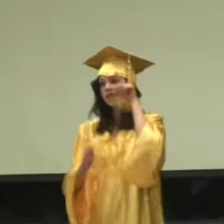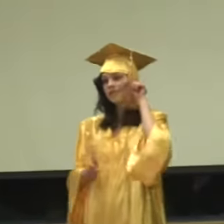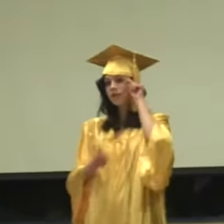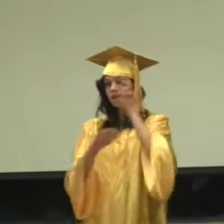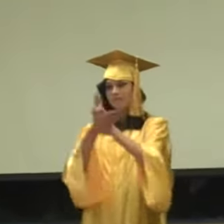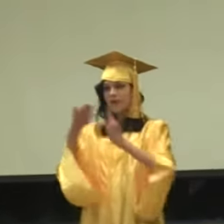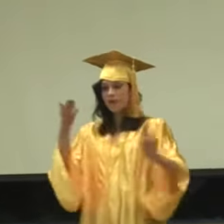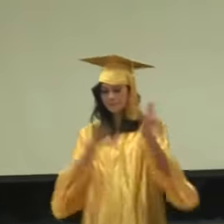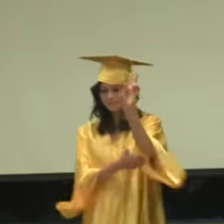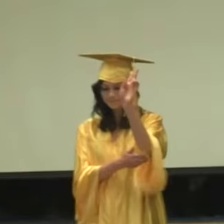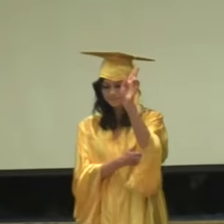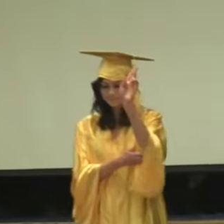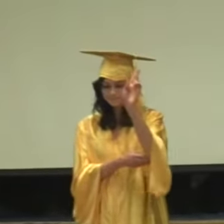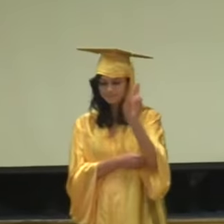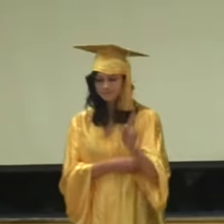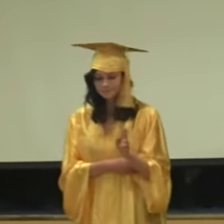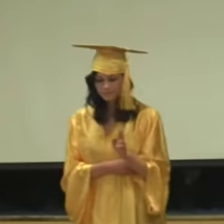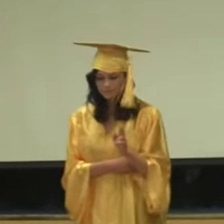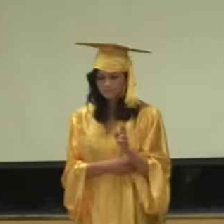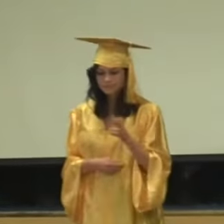And someday I want to go to Gallaudet University